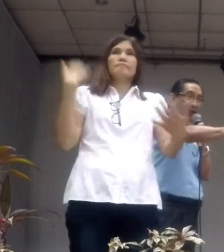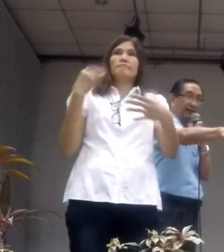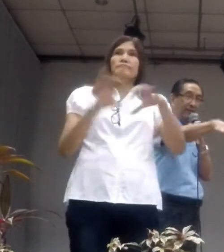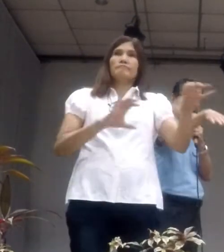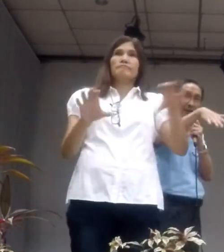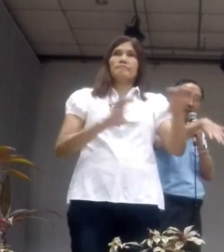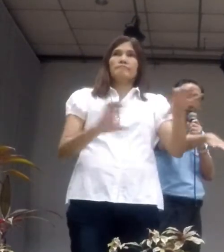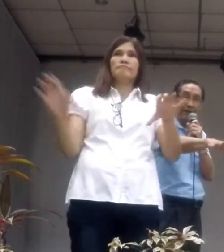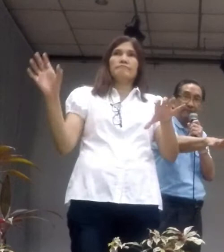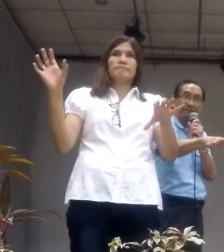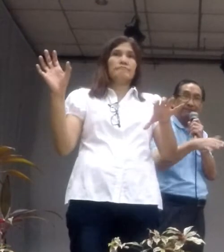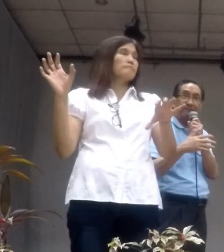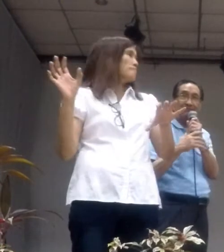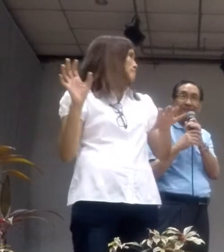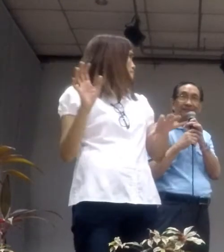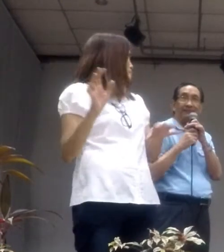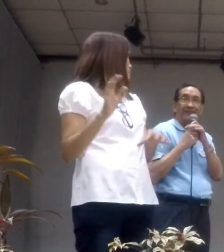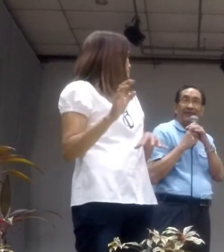duck under the table